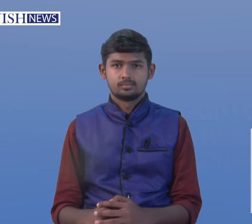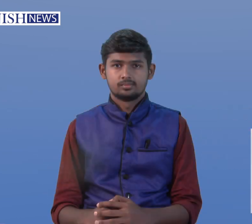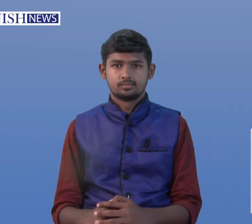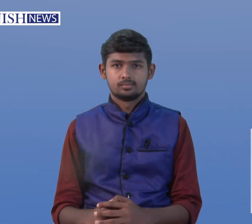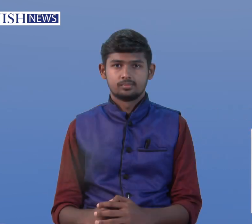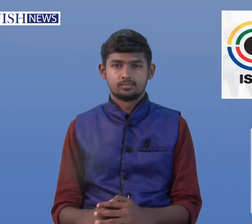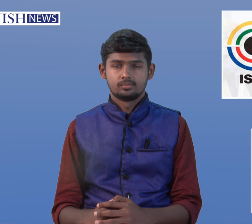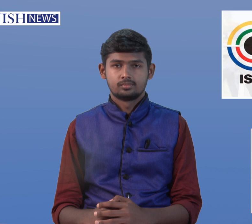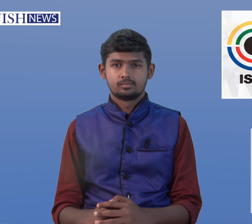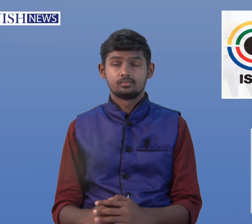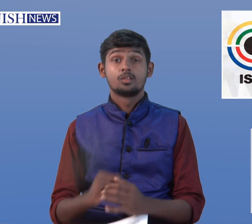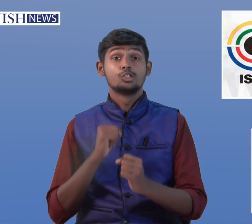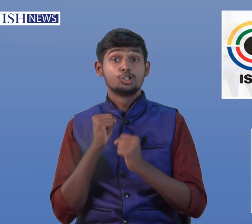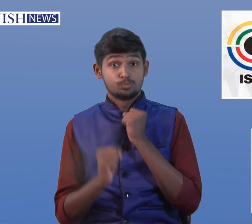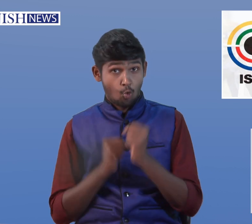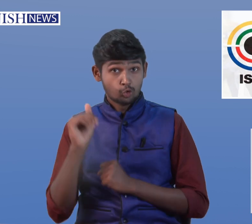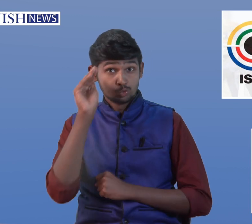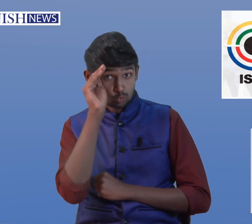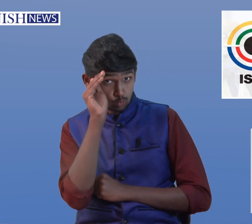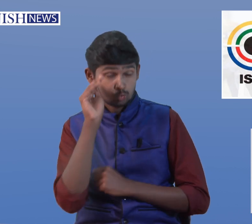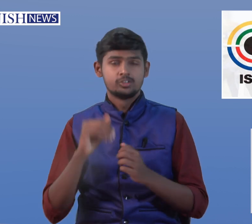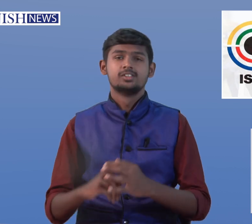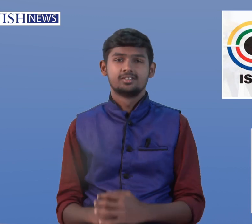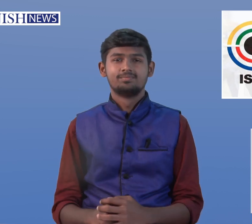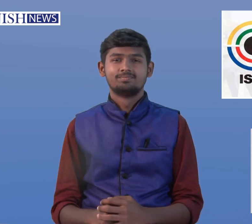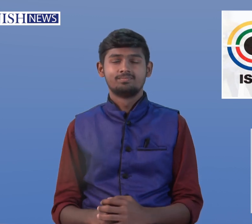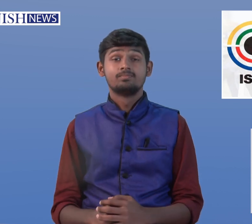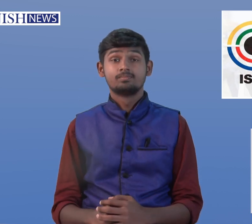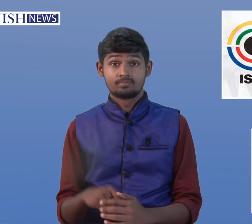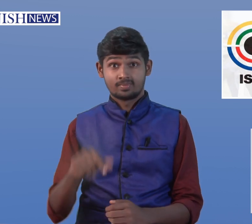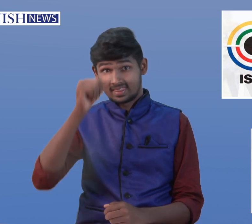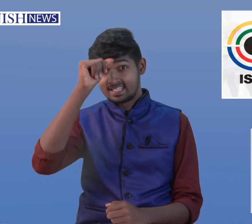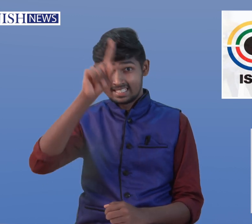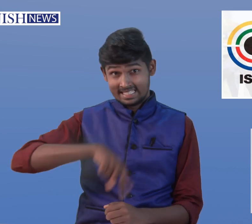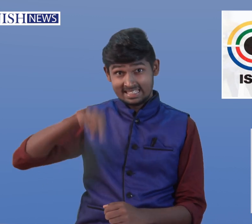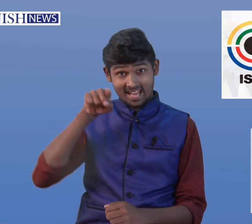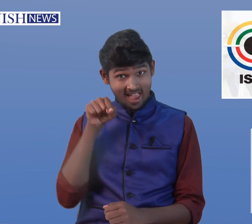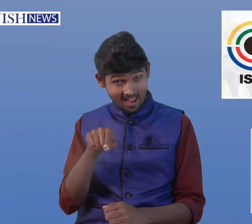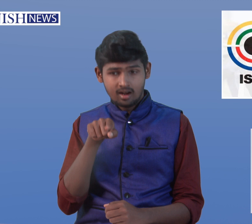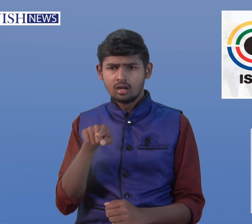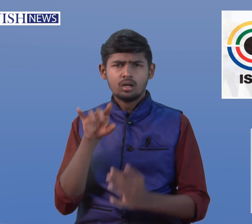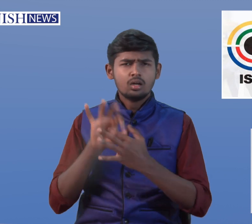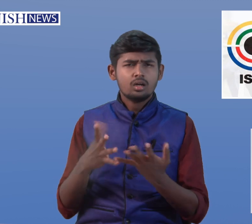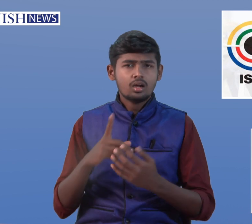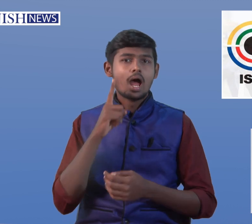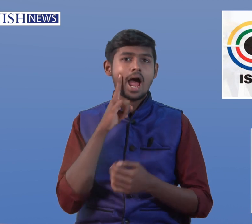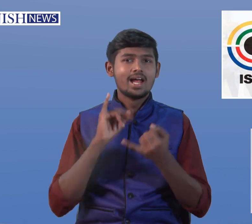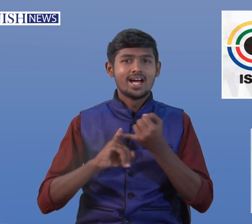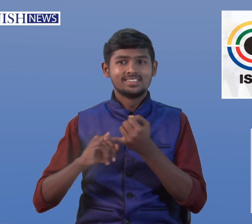Over to sports news. India dominates the ISSF Shooting World Cup with 15 gold medals.